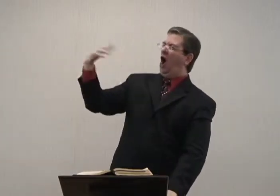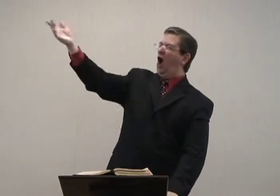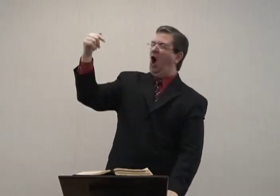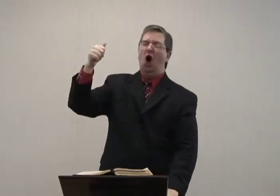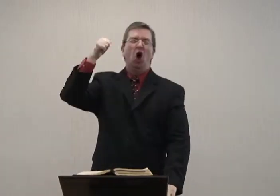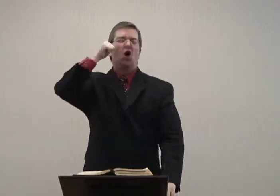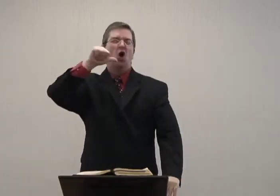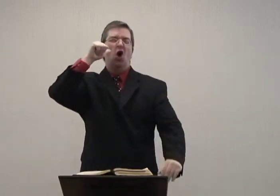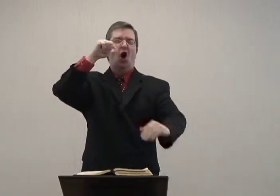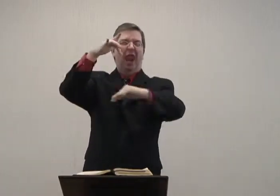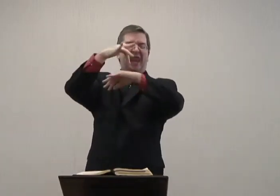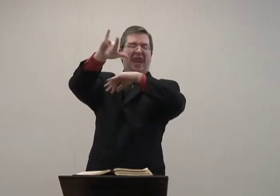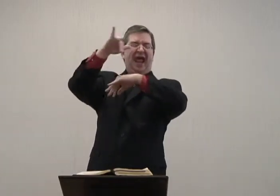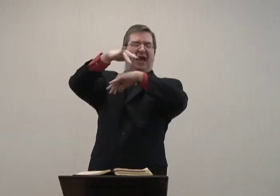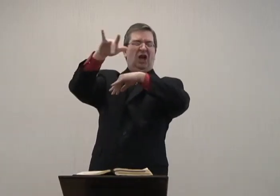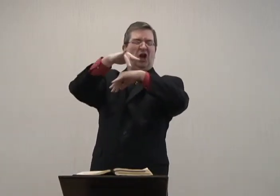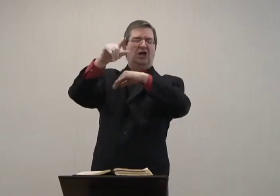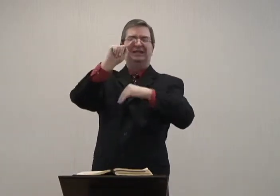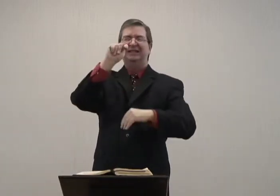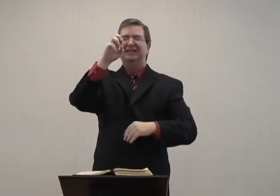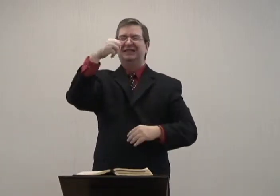Oh, good. Naked.